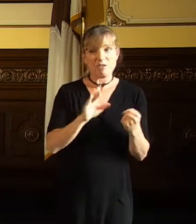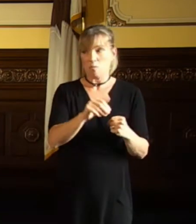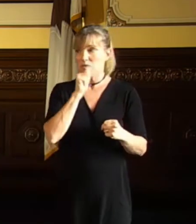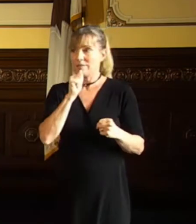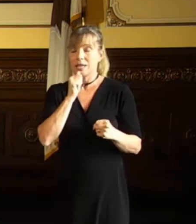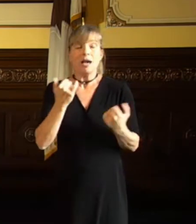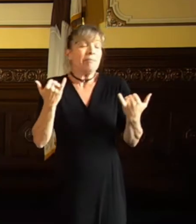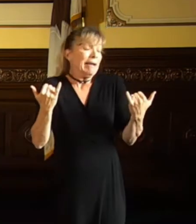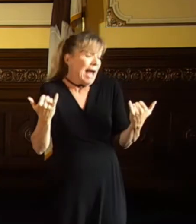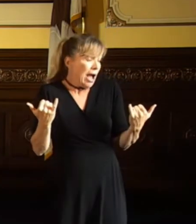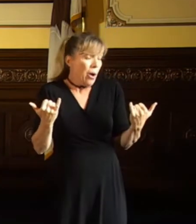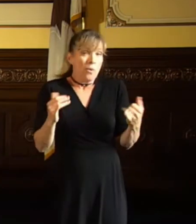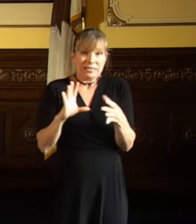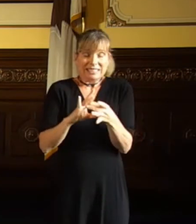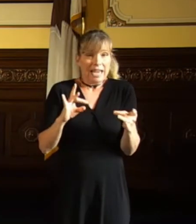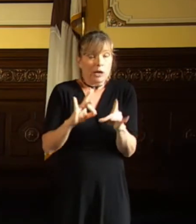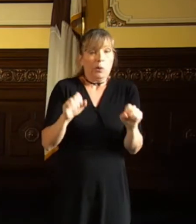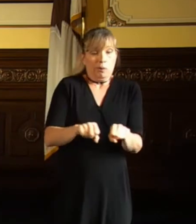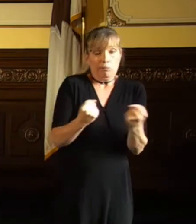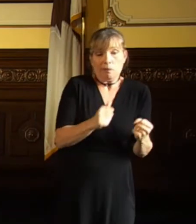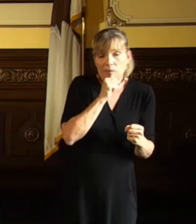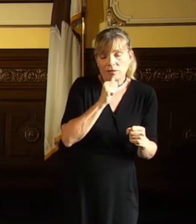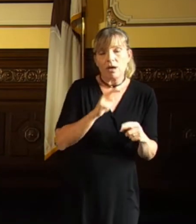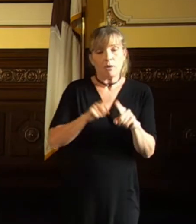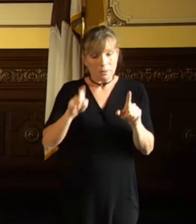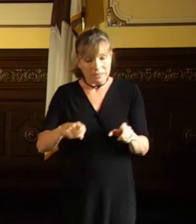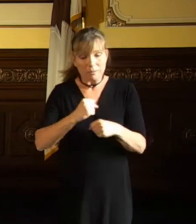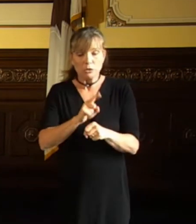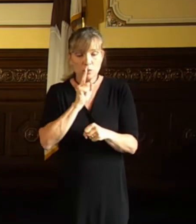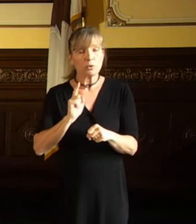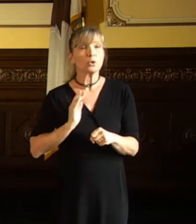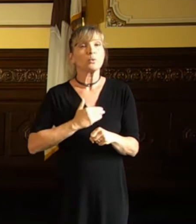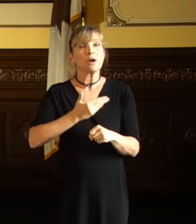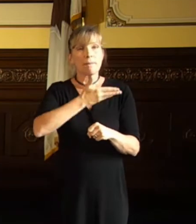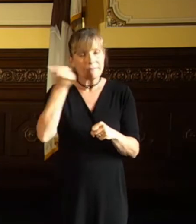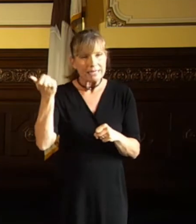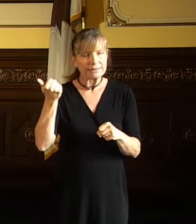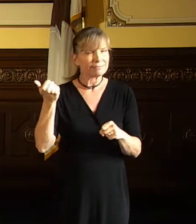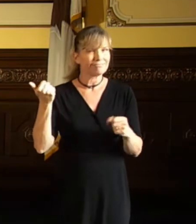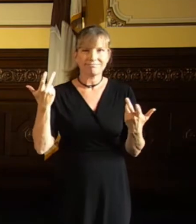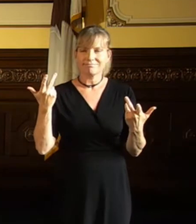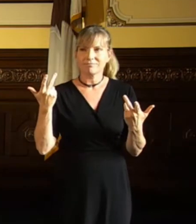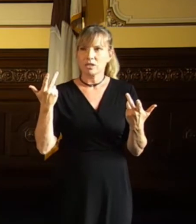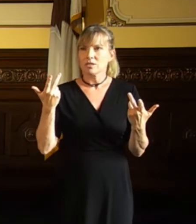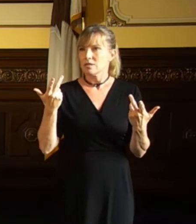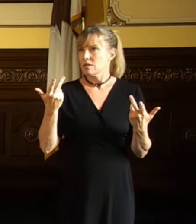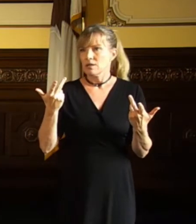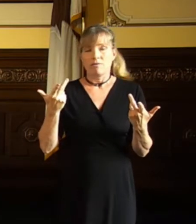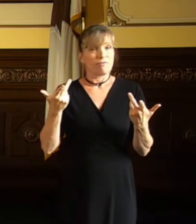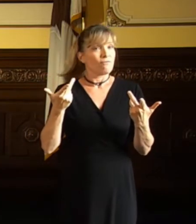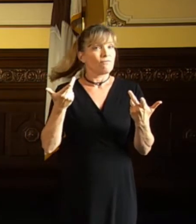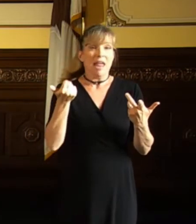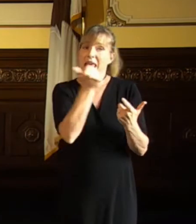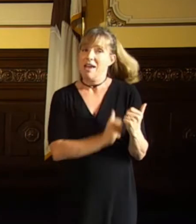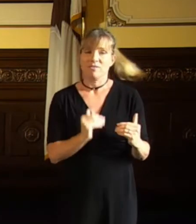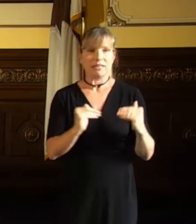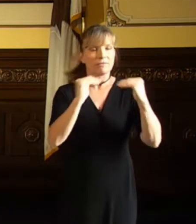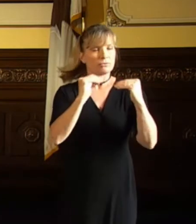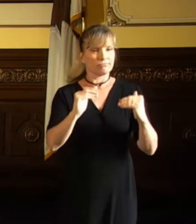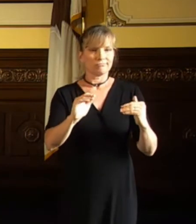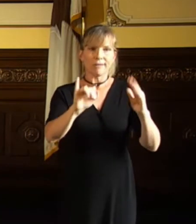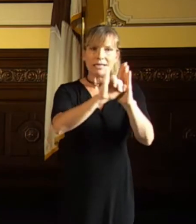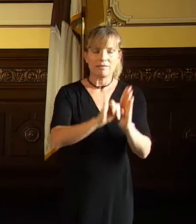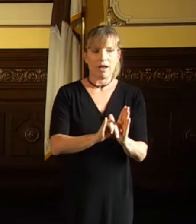Having said that, we do need to make sure that we're doing our best, at all levels to